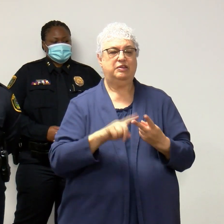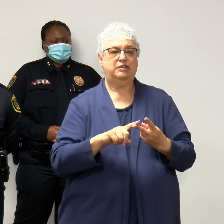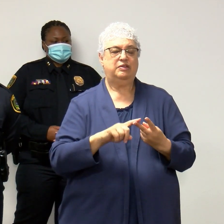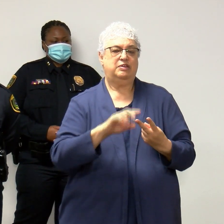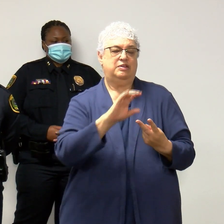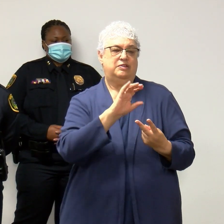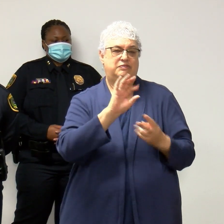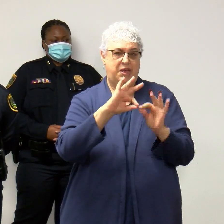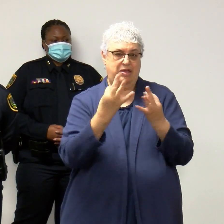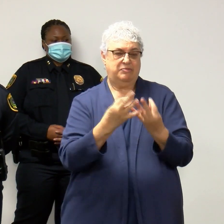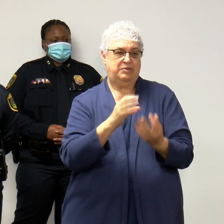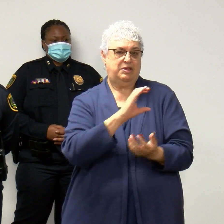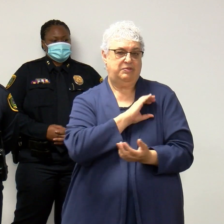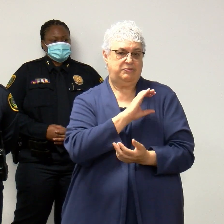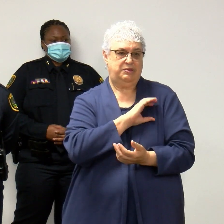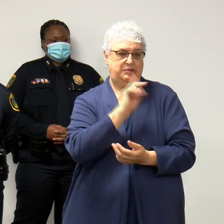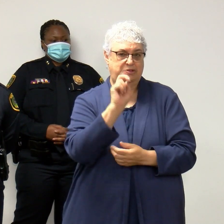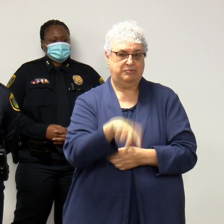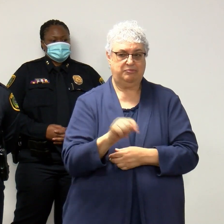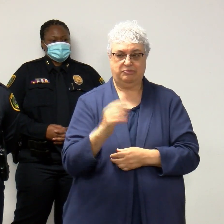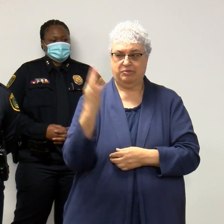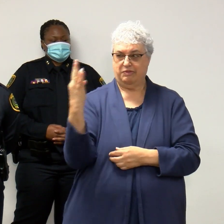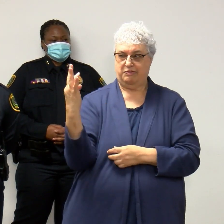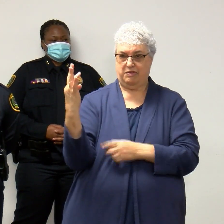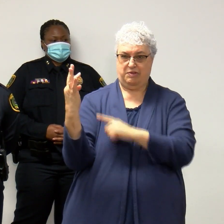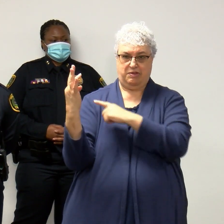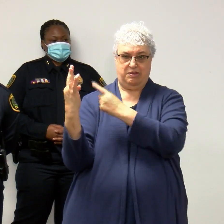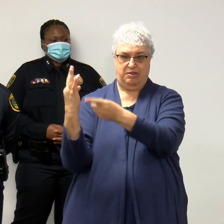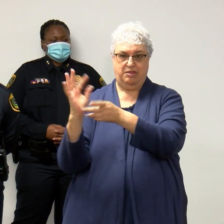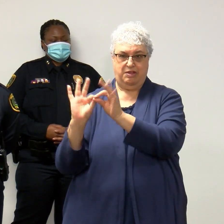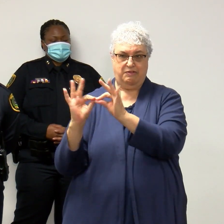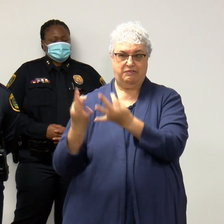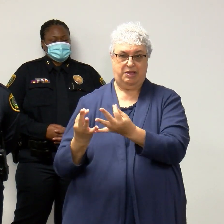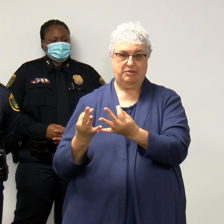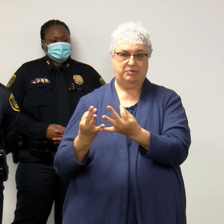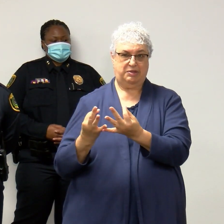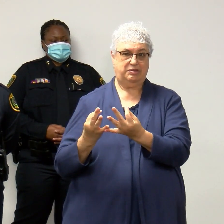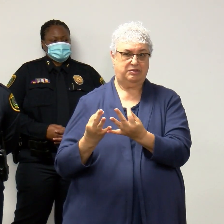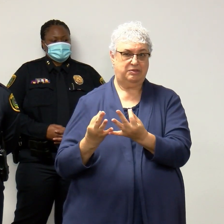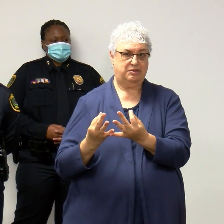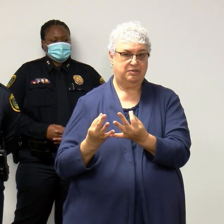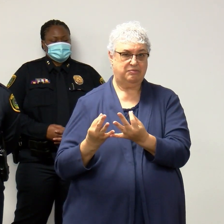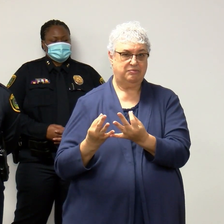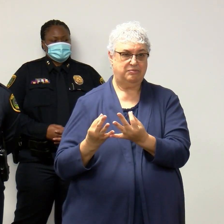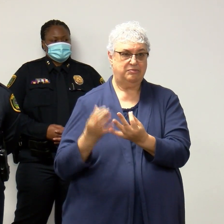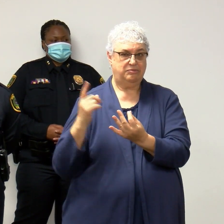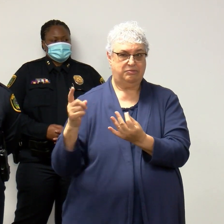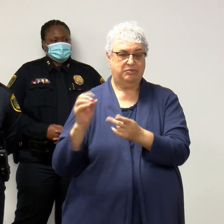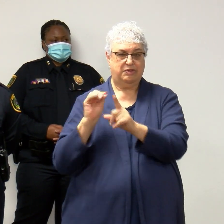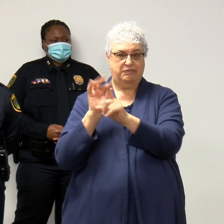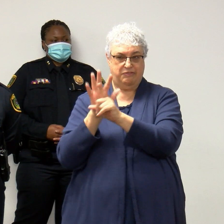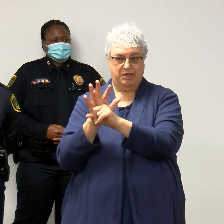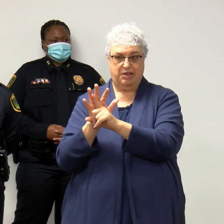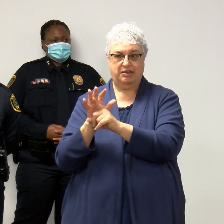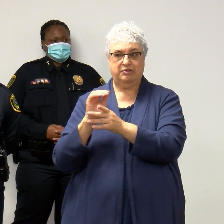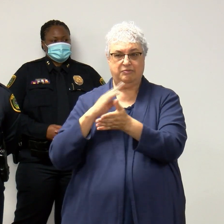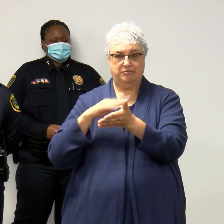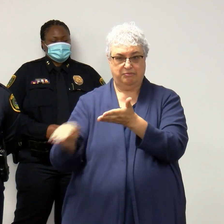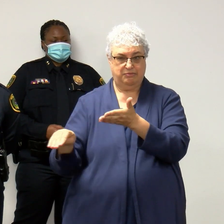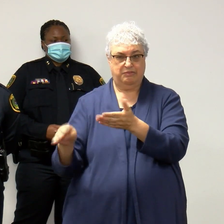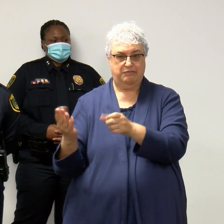Department, to the 4 police officers and their families who are being affected, who have been